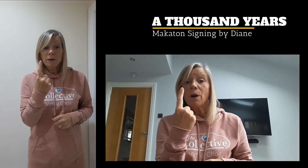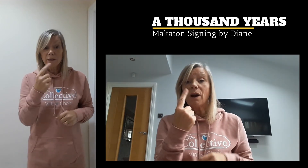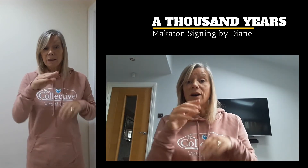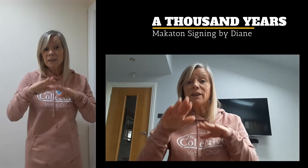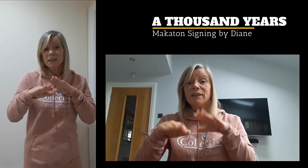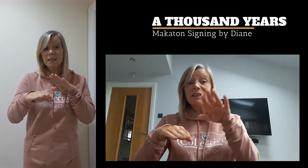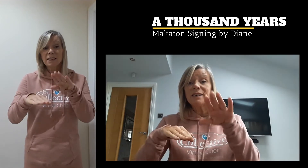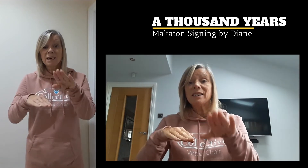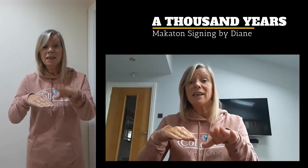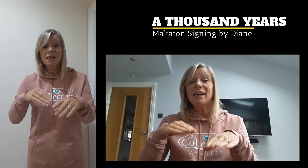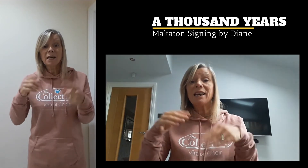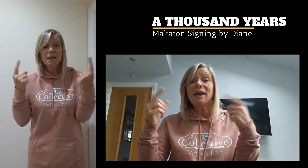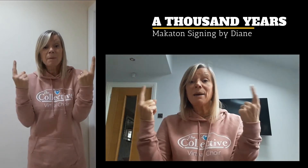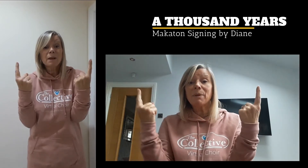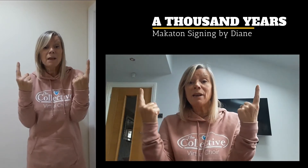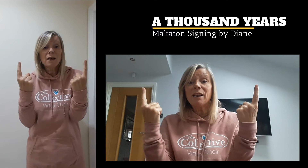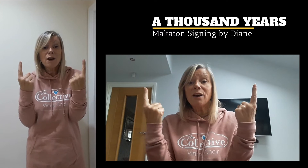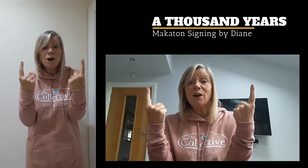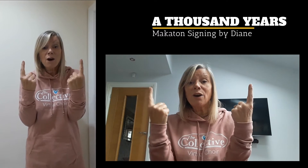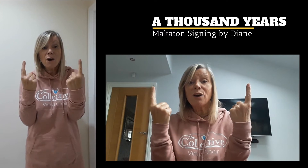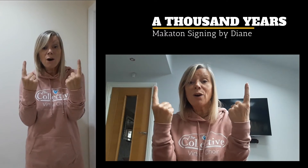closer. One step